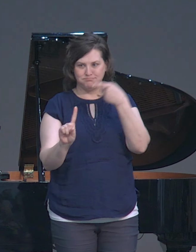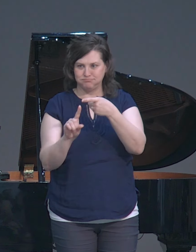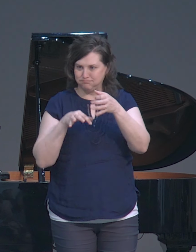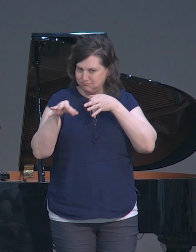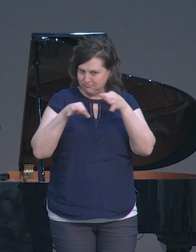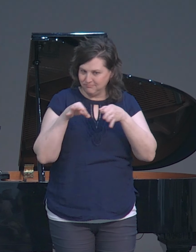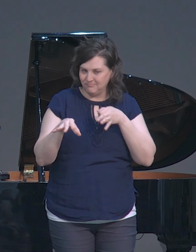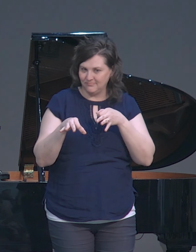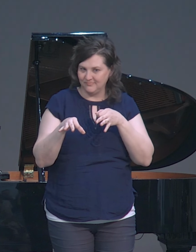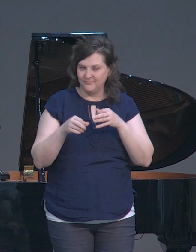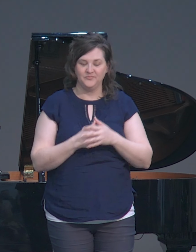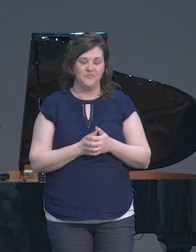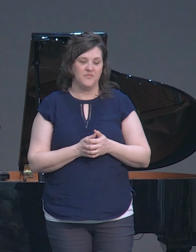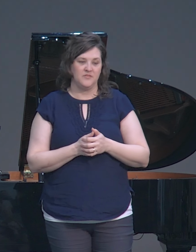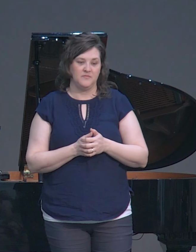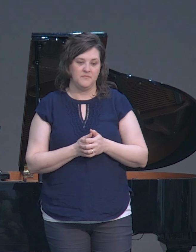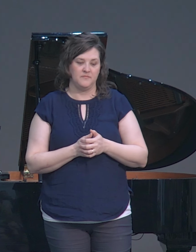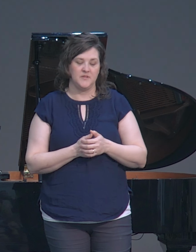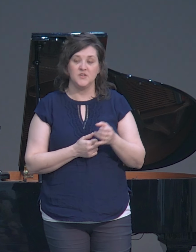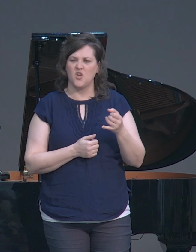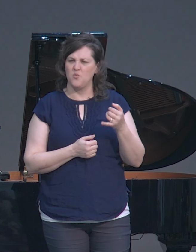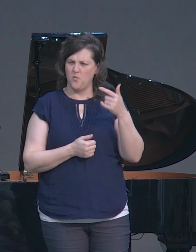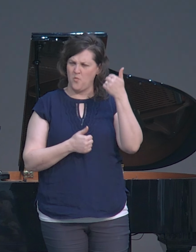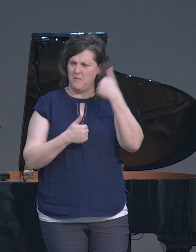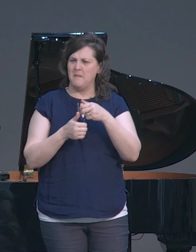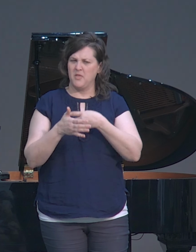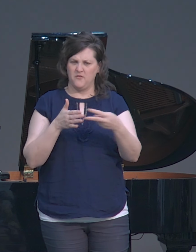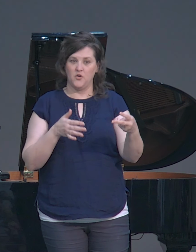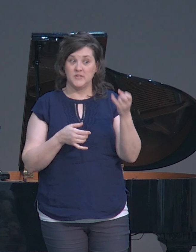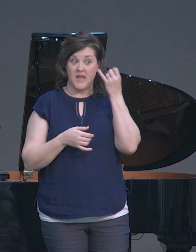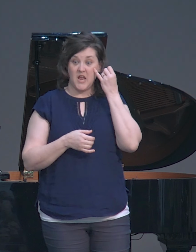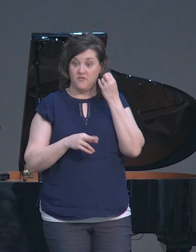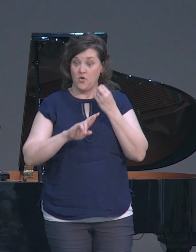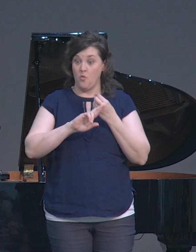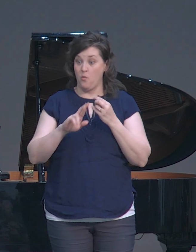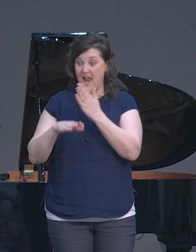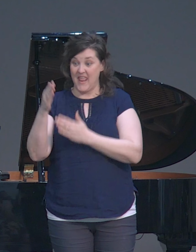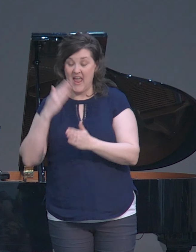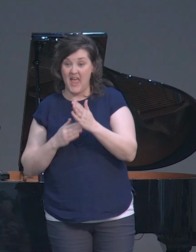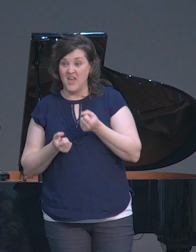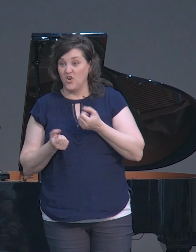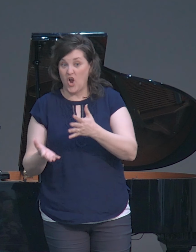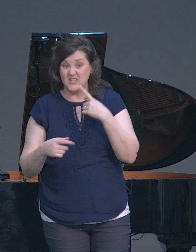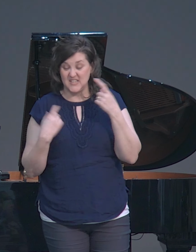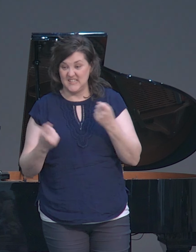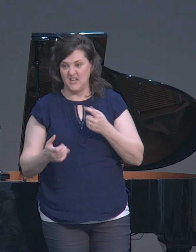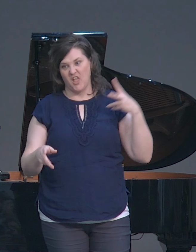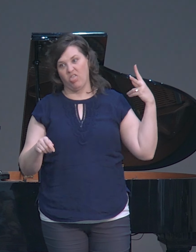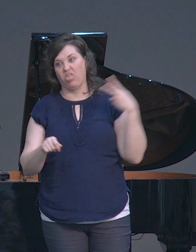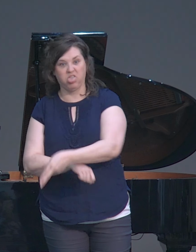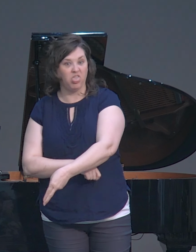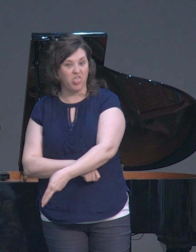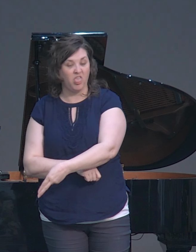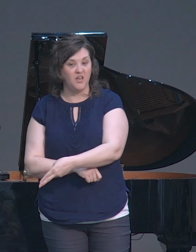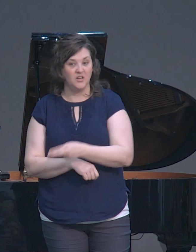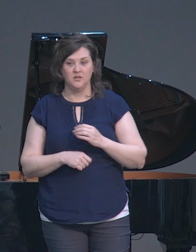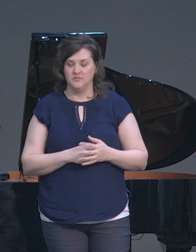verses 29 to 30, right? You remember that one? If your right eye or your right hand cause you to sin, tear it out or cut it off.